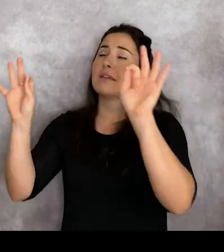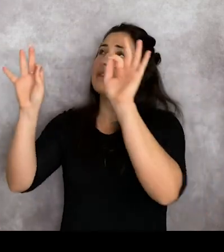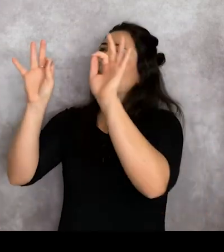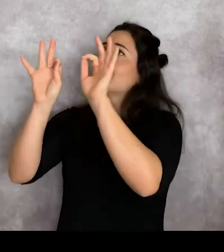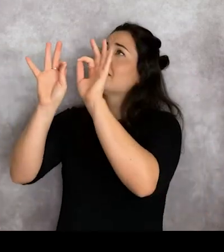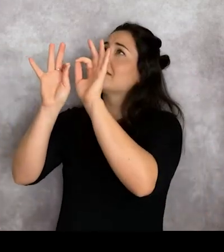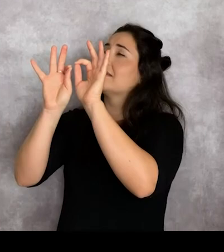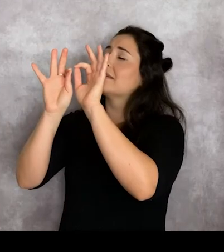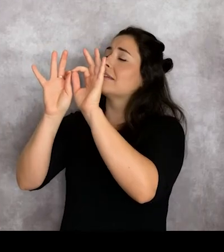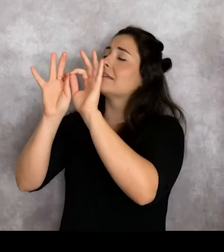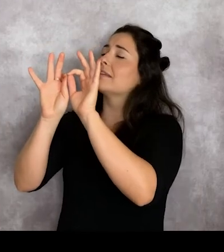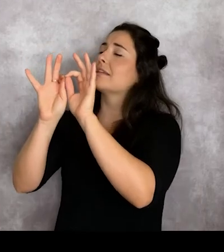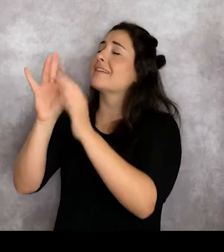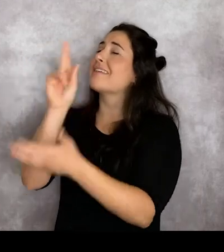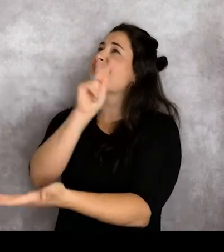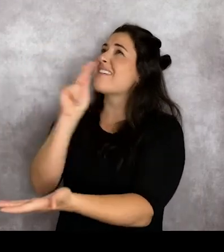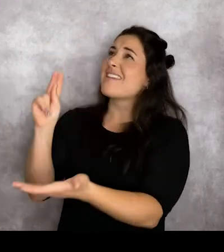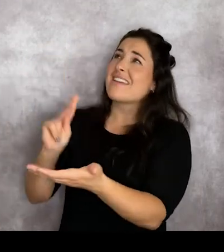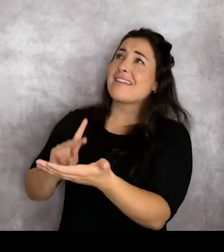worthy